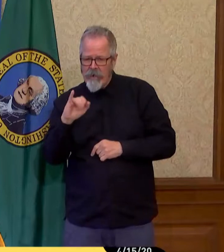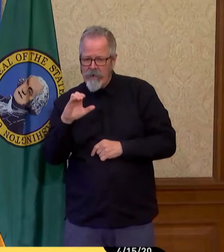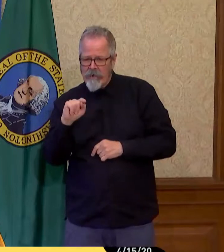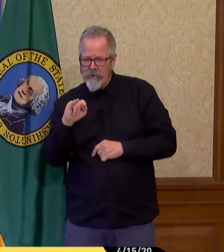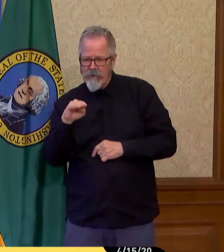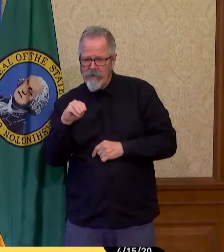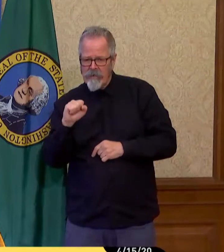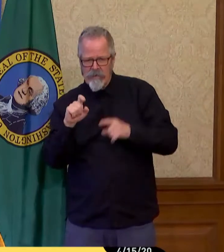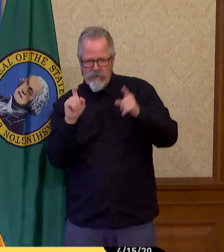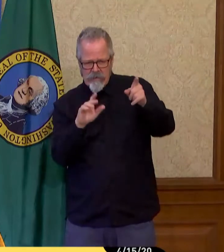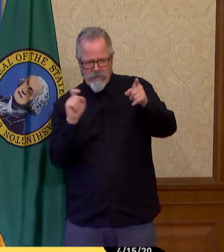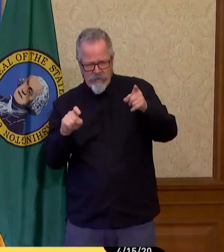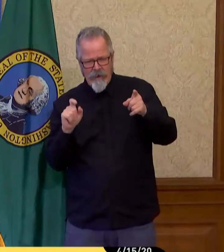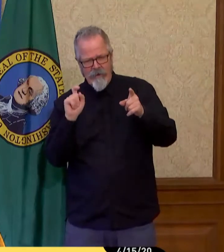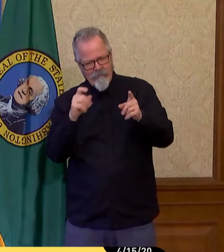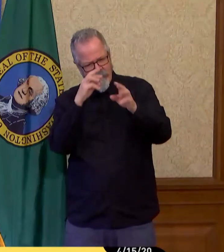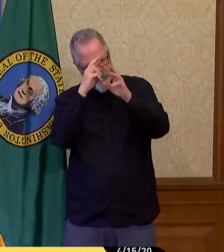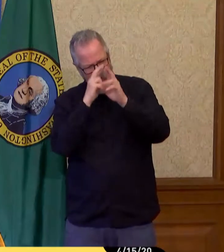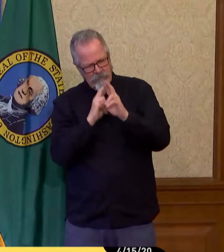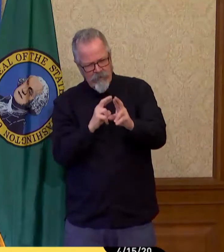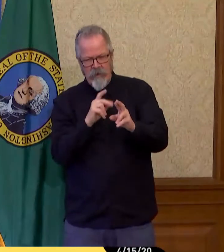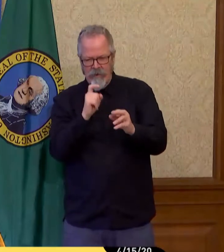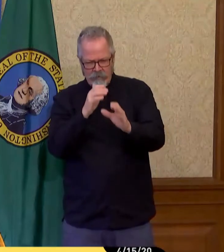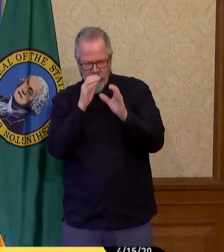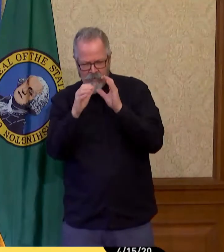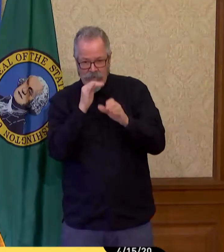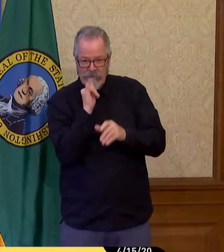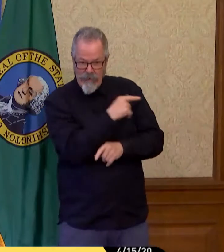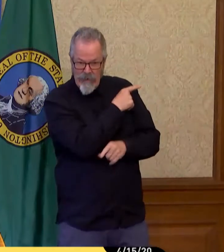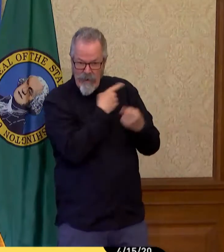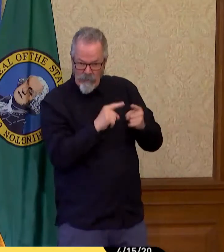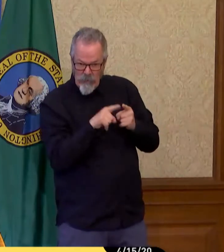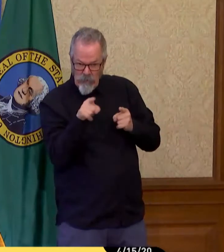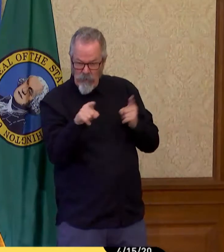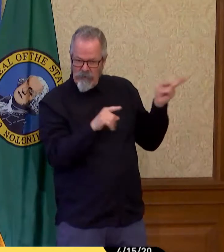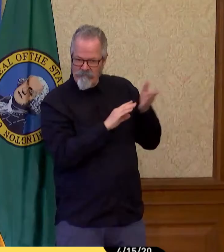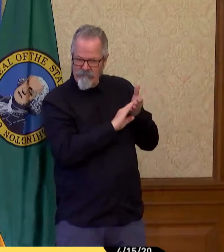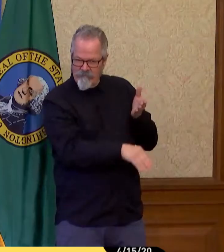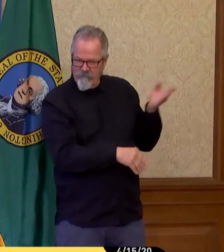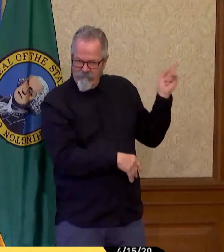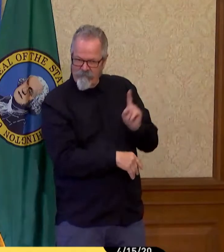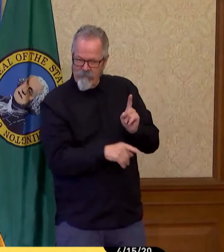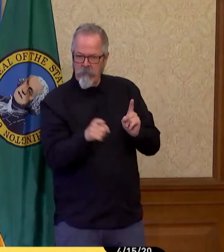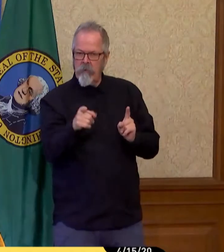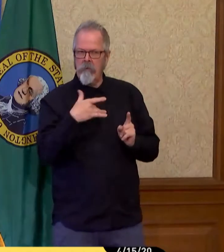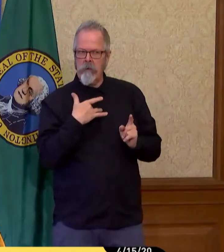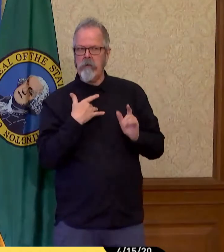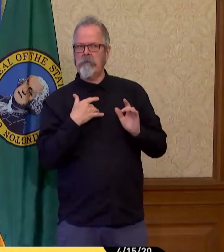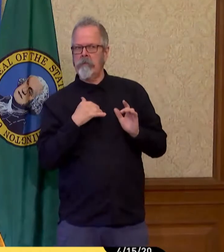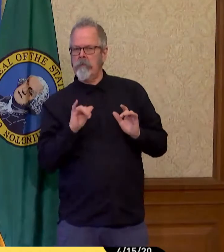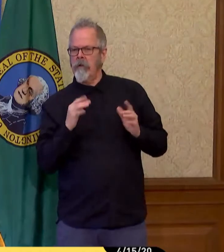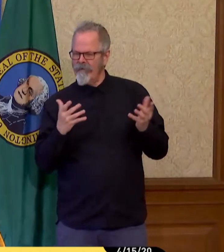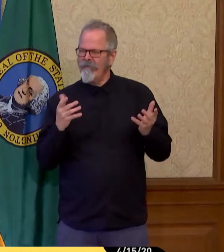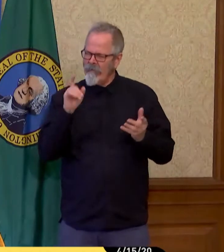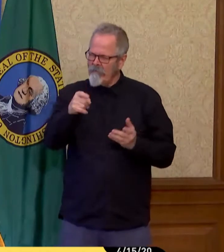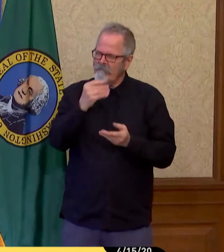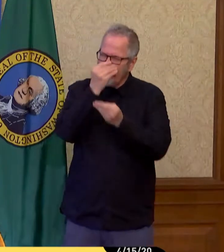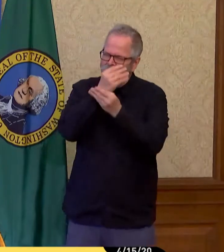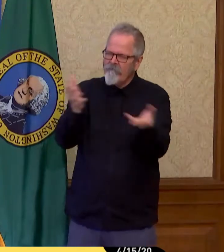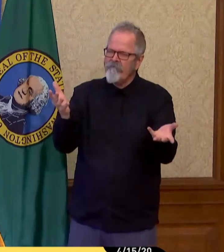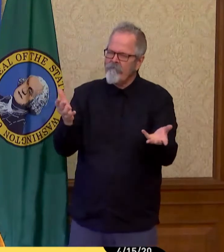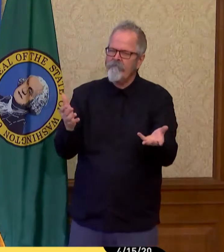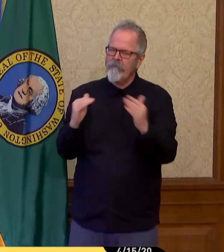On the construction side, I haven't seen that letter yet, but I do know that we've made real progress in our talks with the